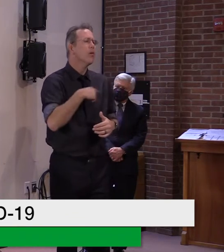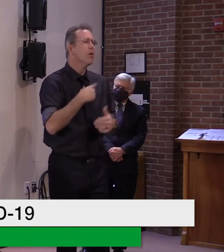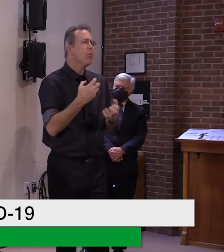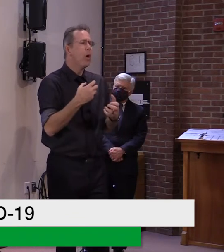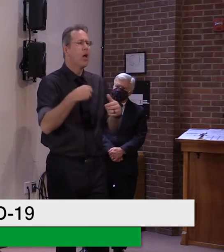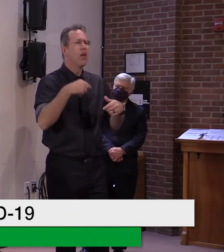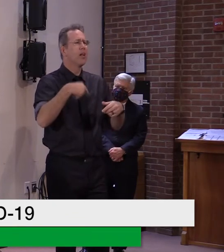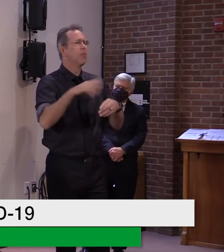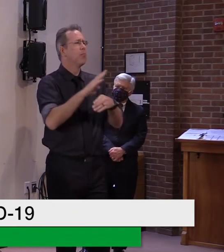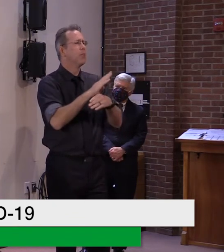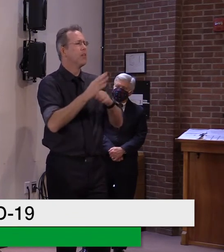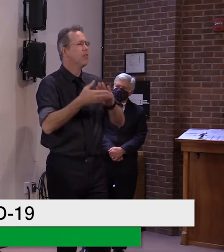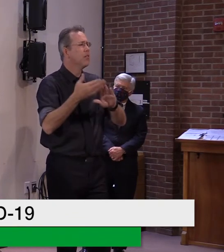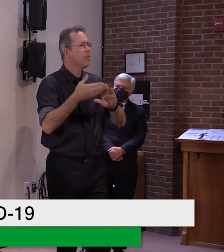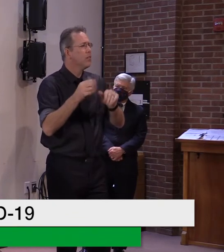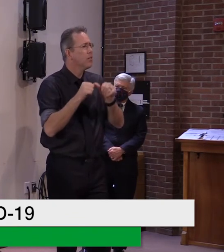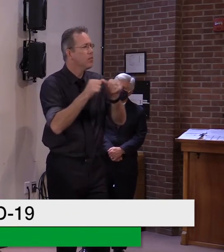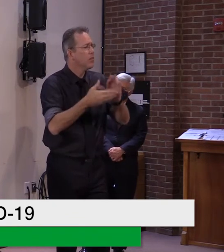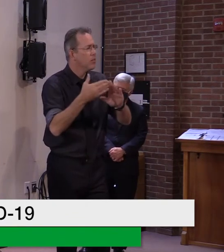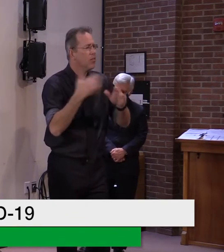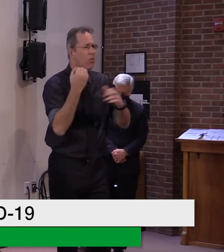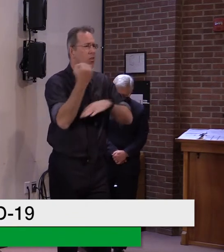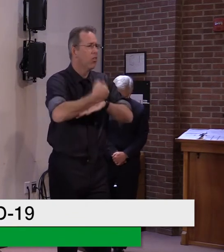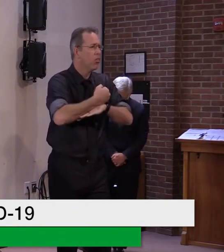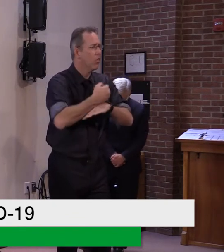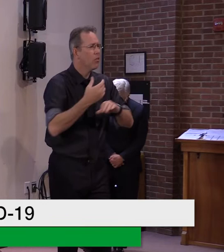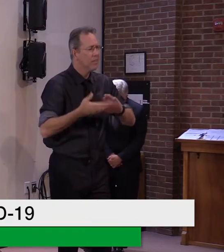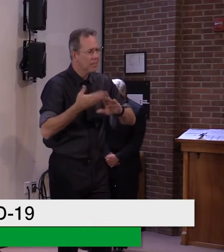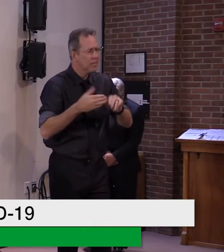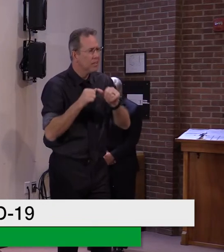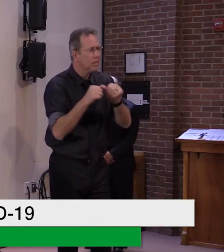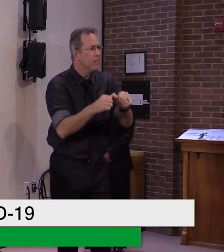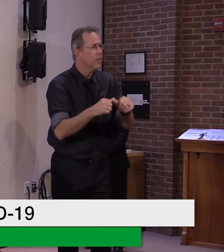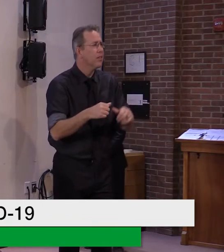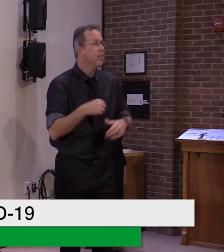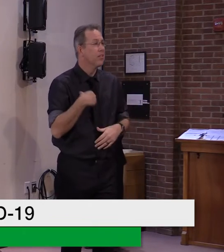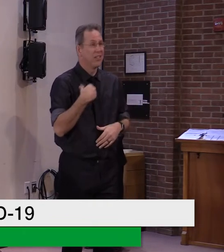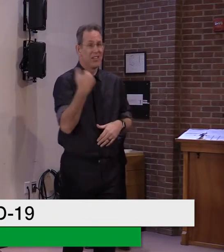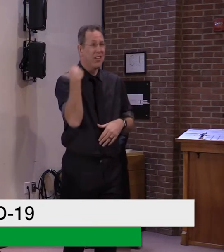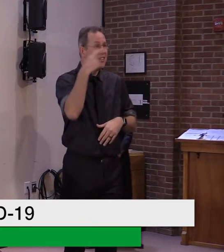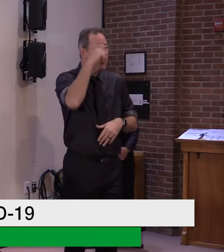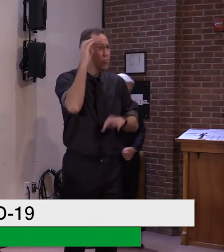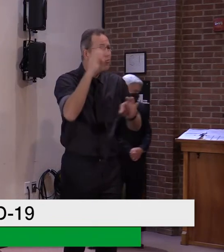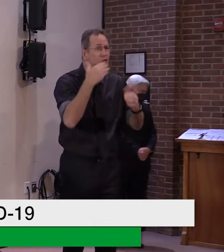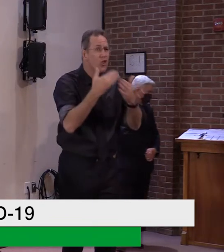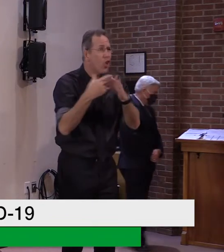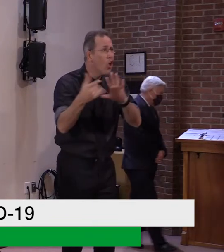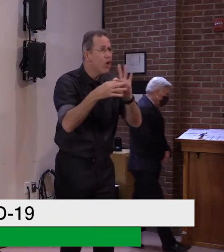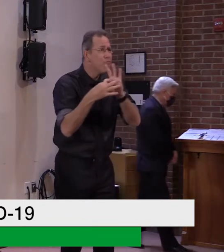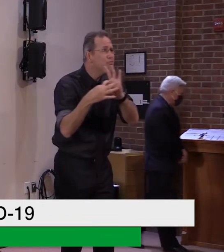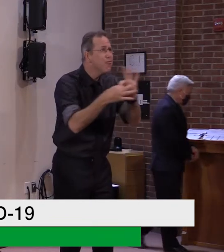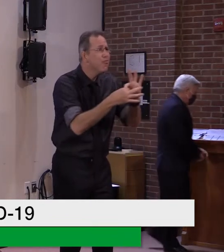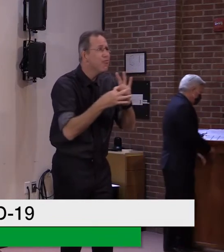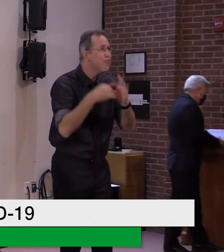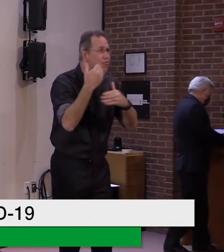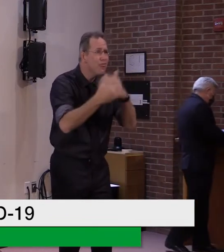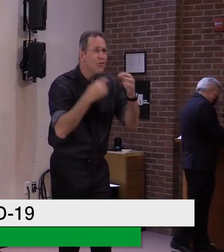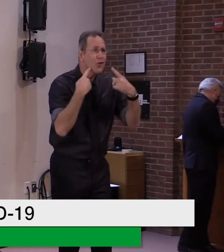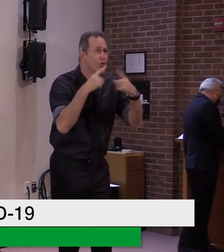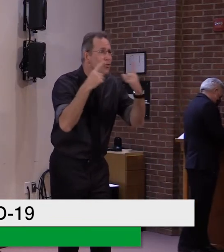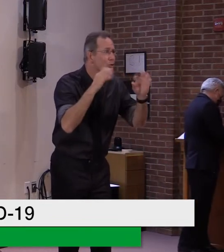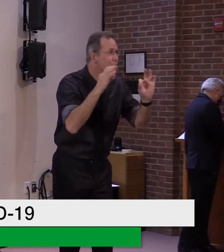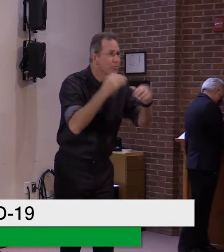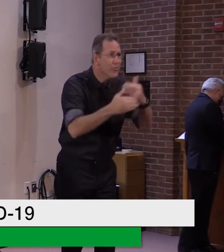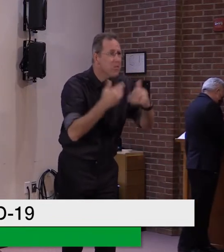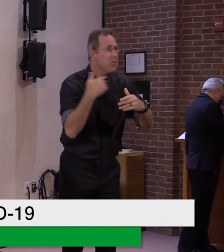much as we can we prove that we can do this but we had the economy open up throughout the summer into the fall and and with